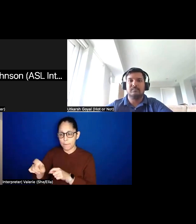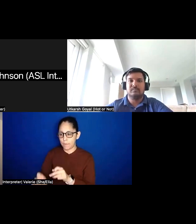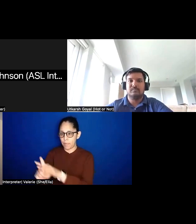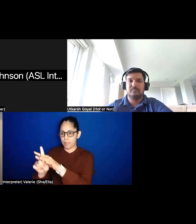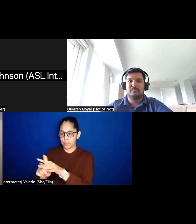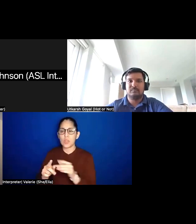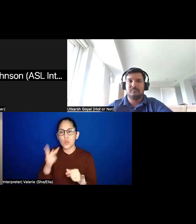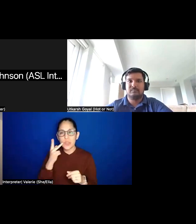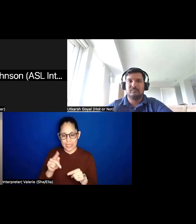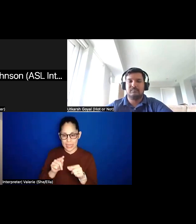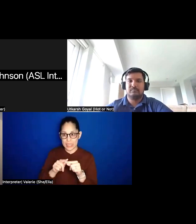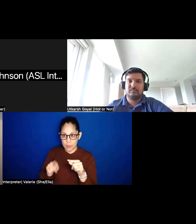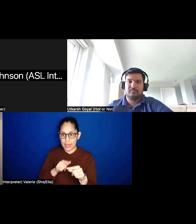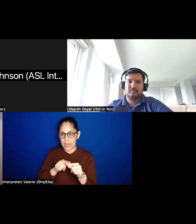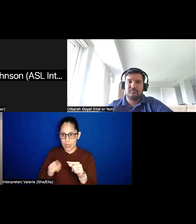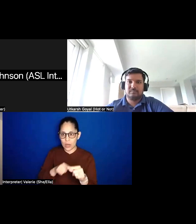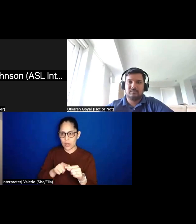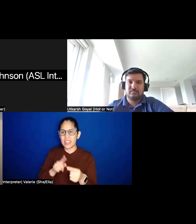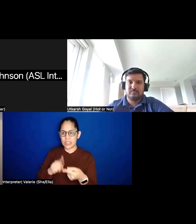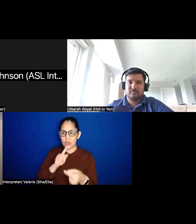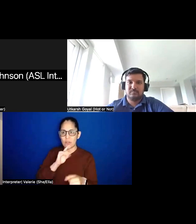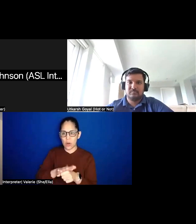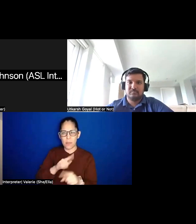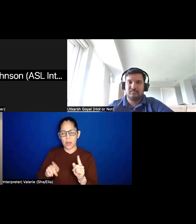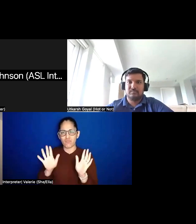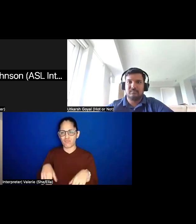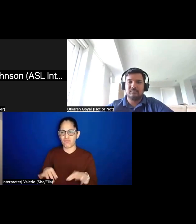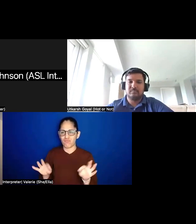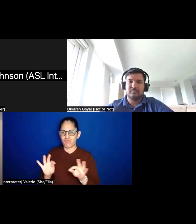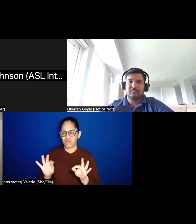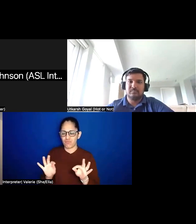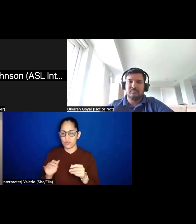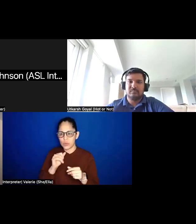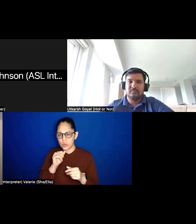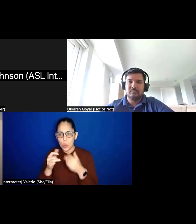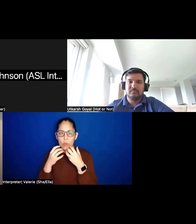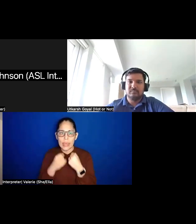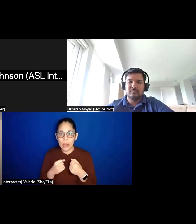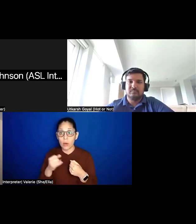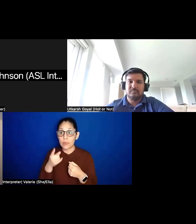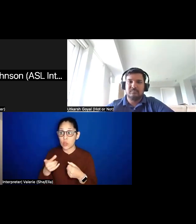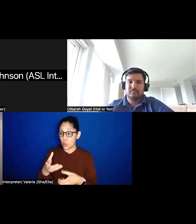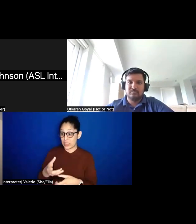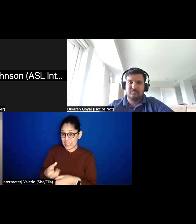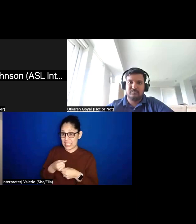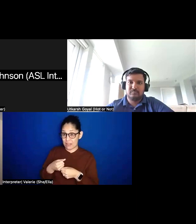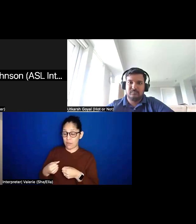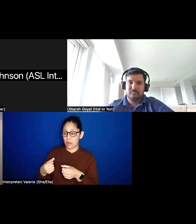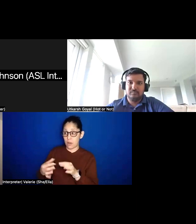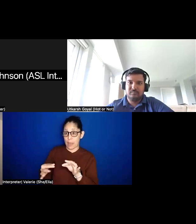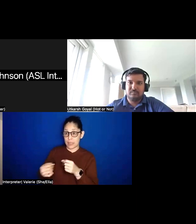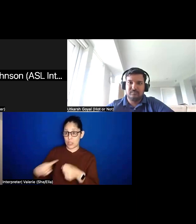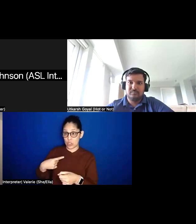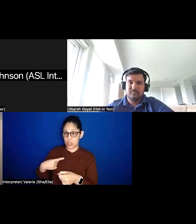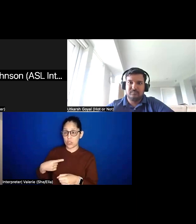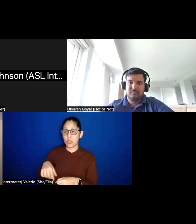confirmed, but you don't really care too much about that. And if you're receiving a message, if you receive a message